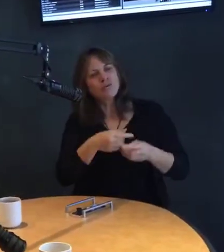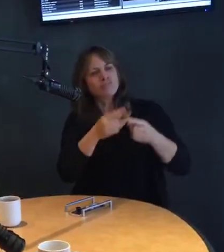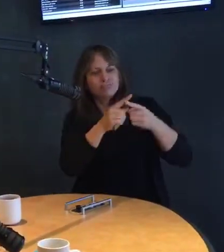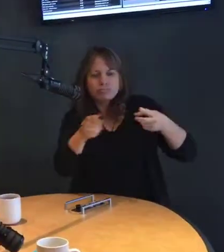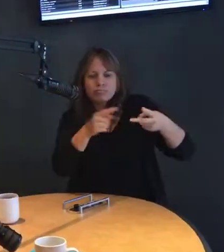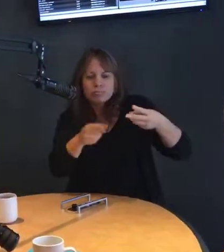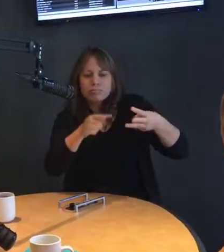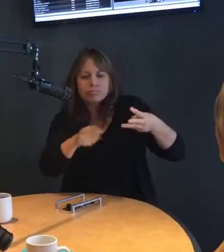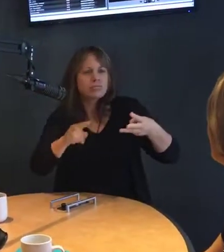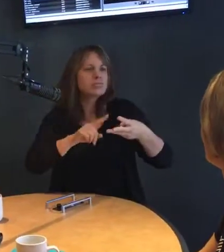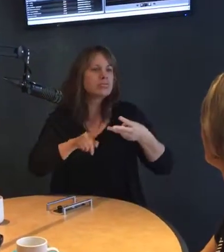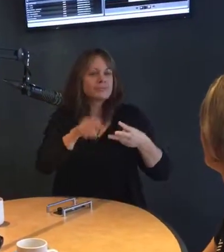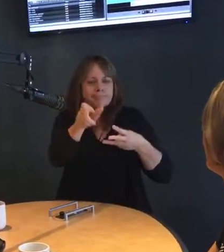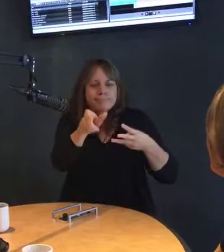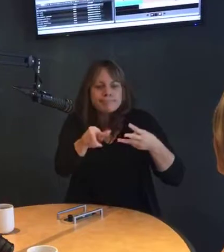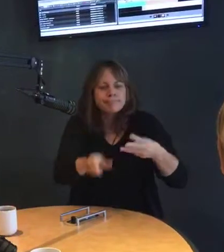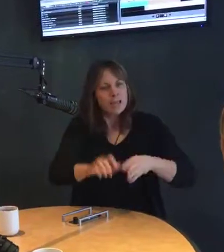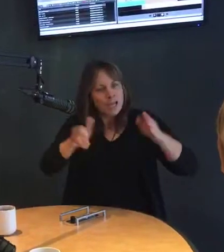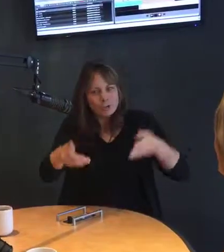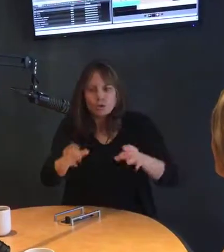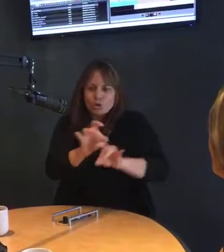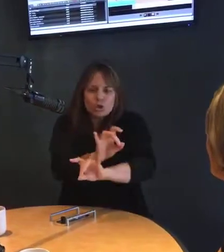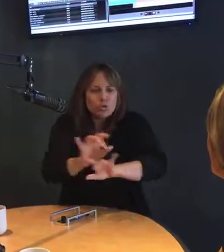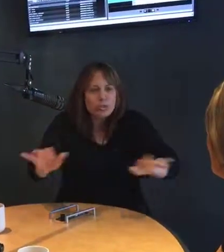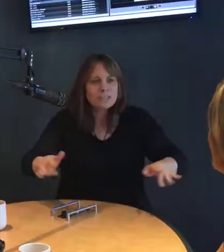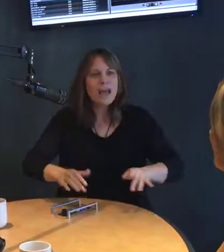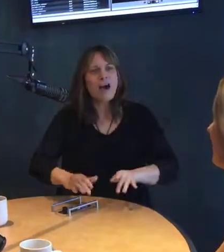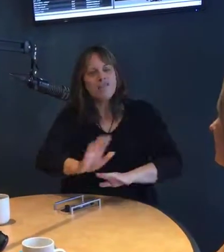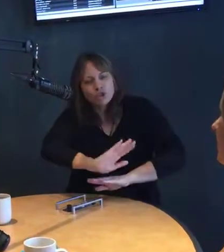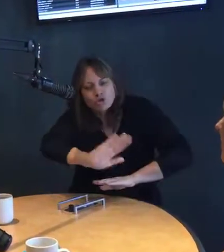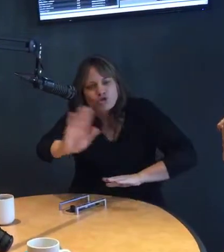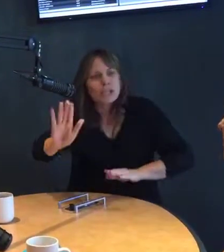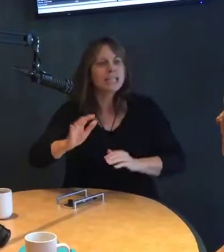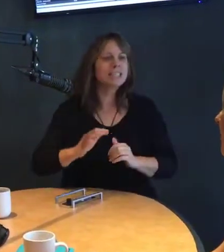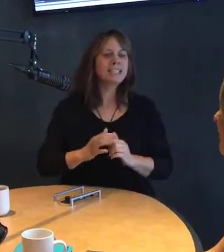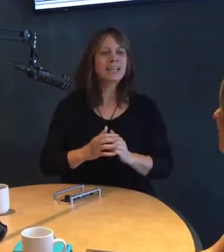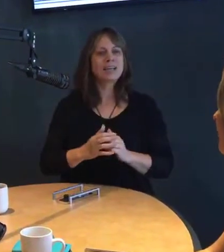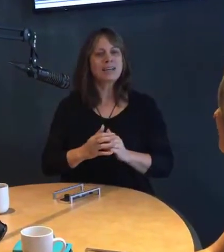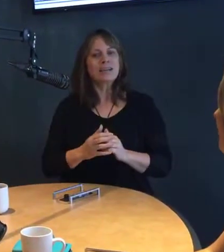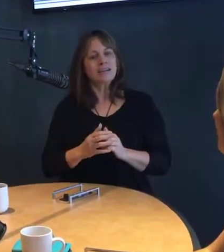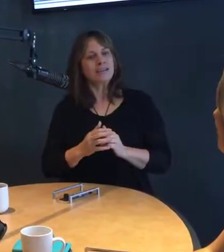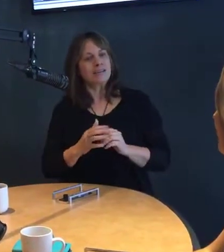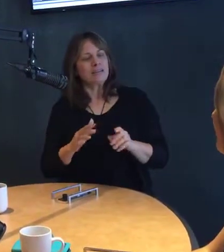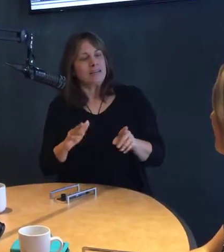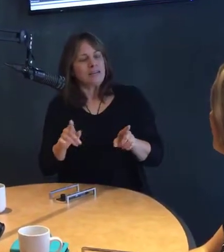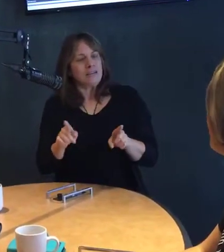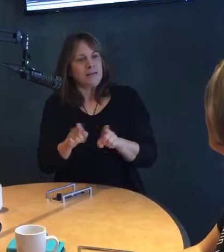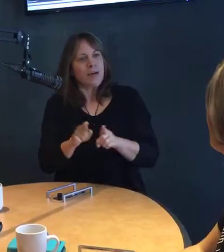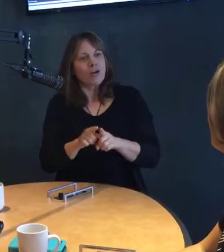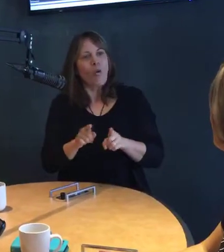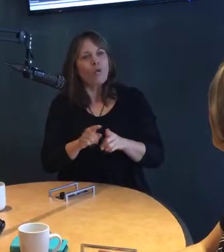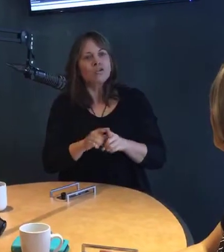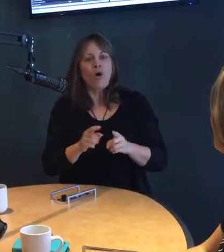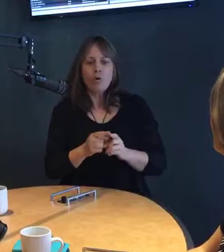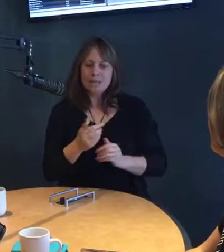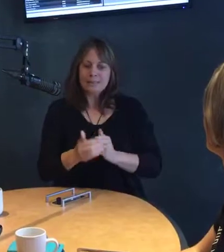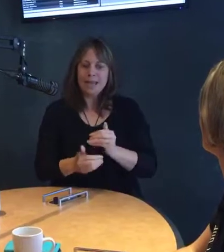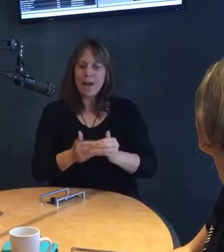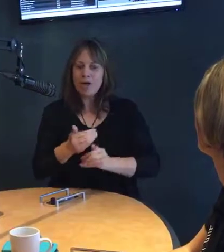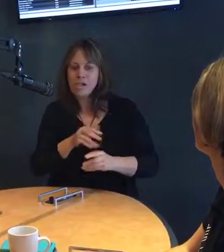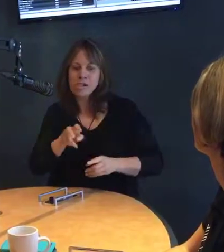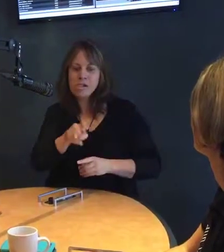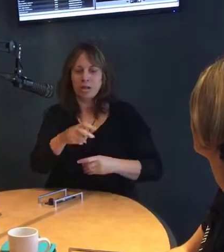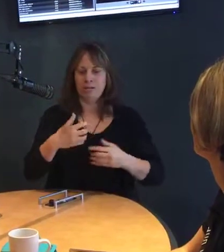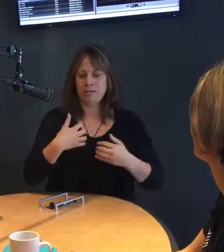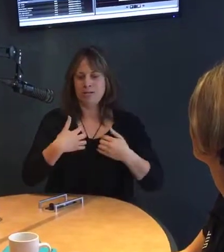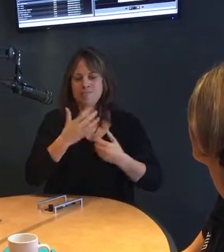introduce themselves, to be able to give a greeting, and to take some steps further along the journey when it comes to being able